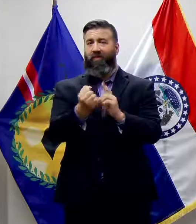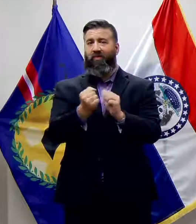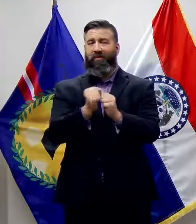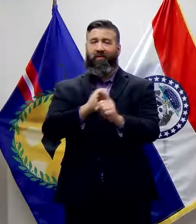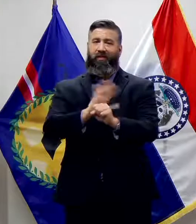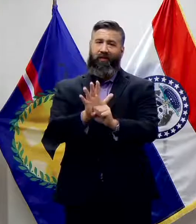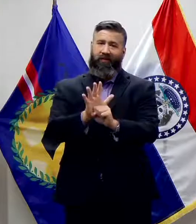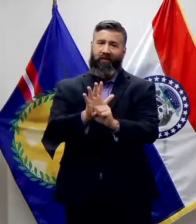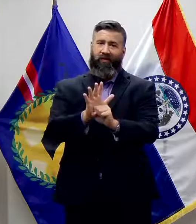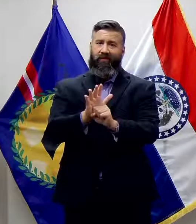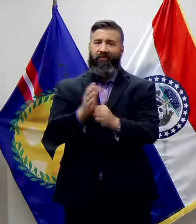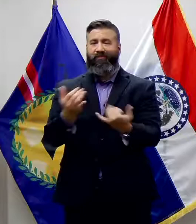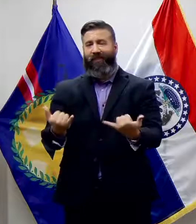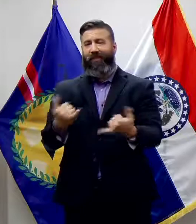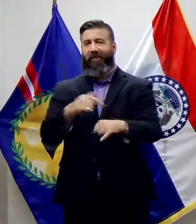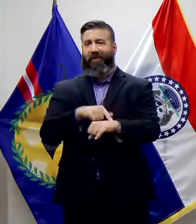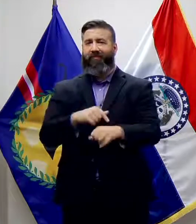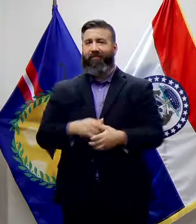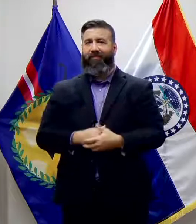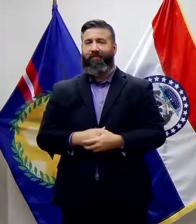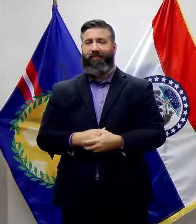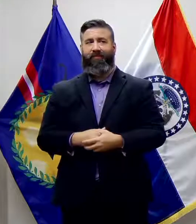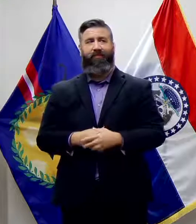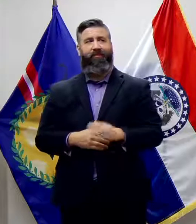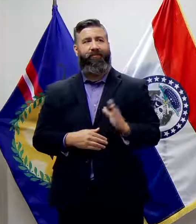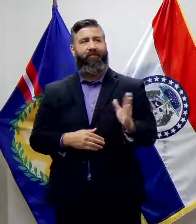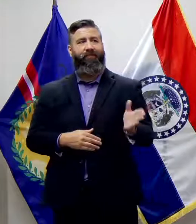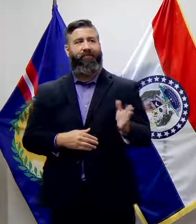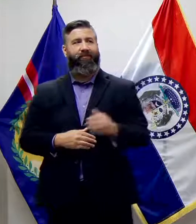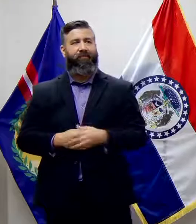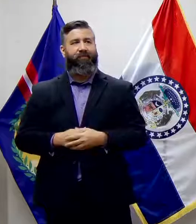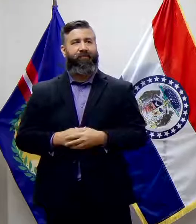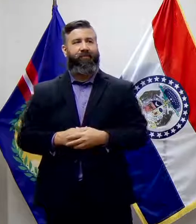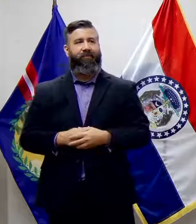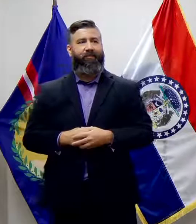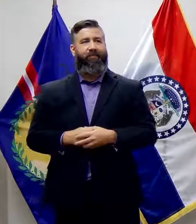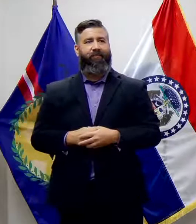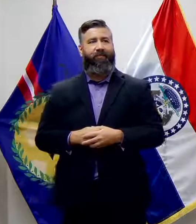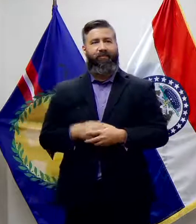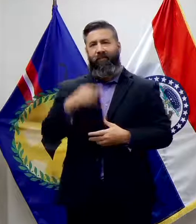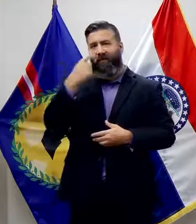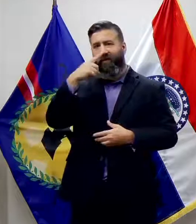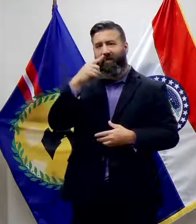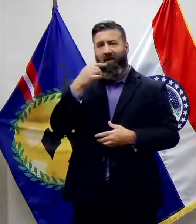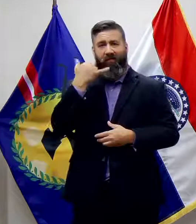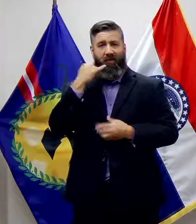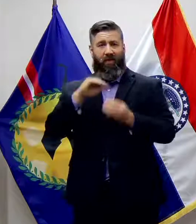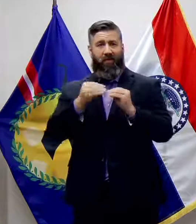COVID, so it's time. Hey, Dr. Page, if you want to give it that phone number, it's